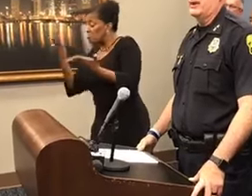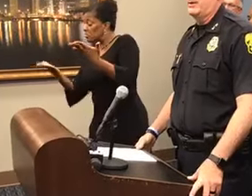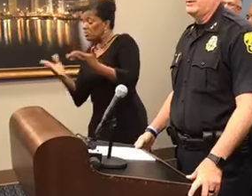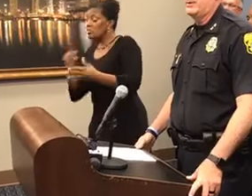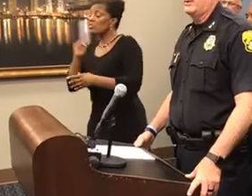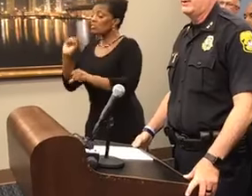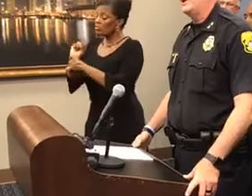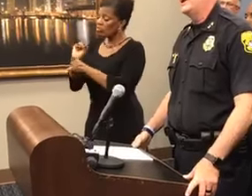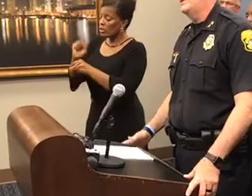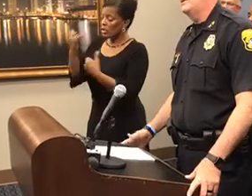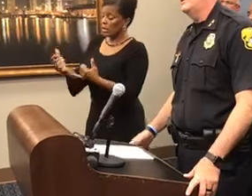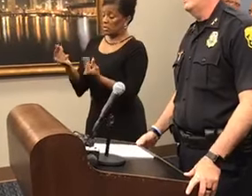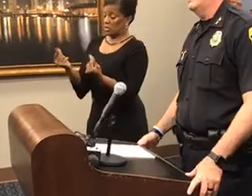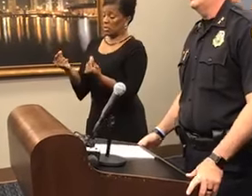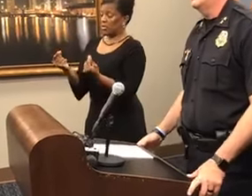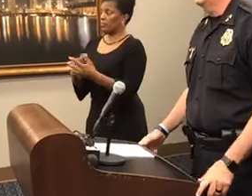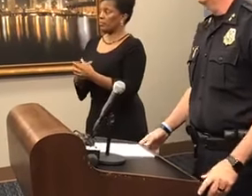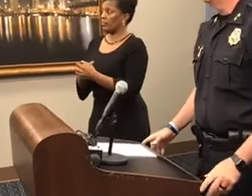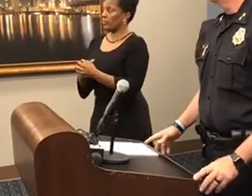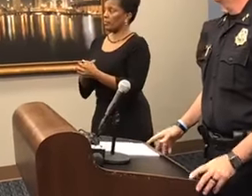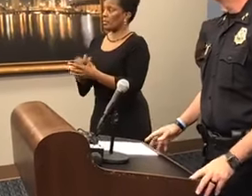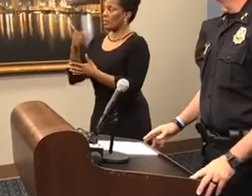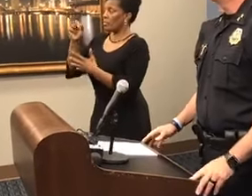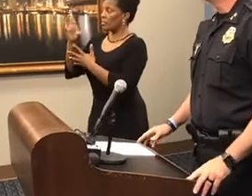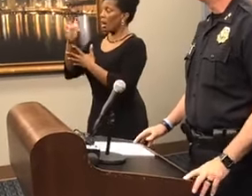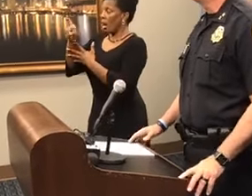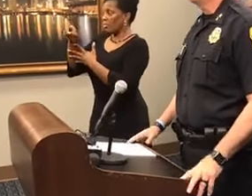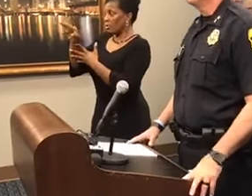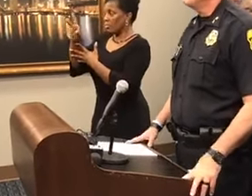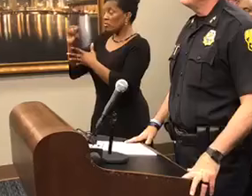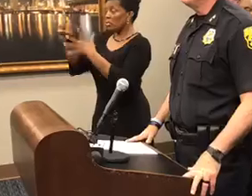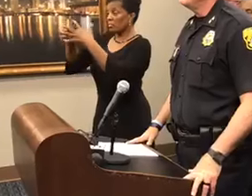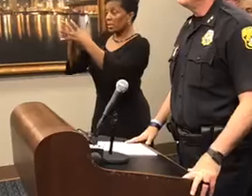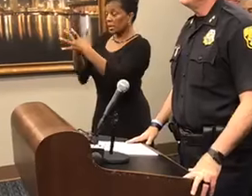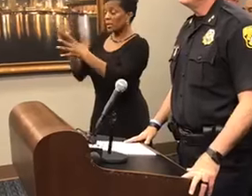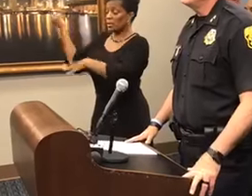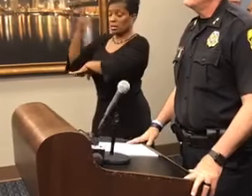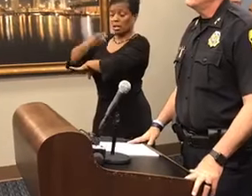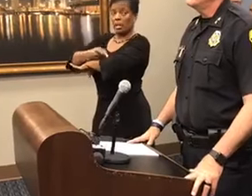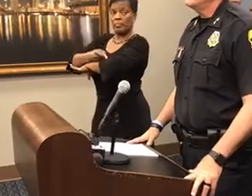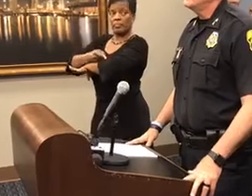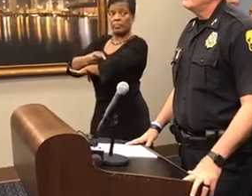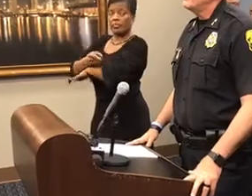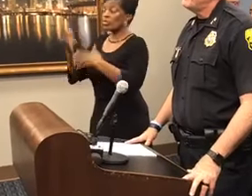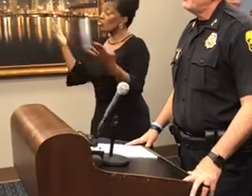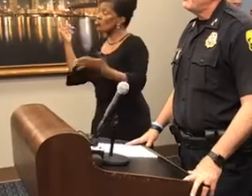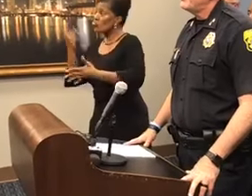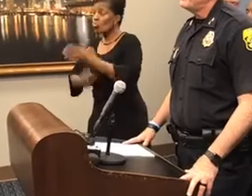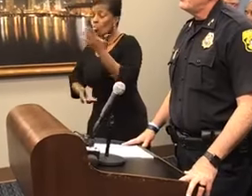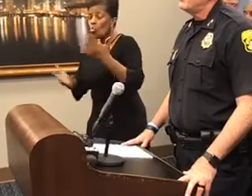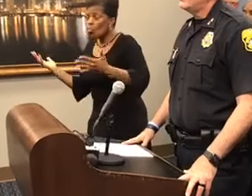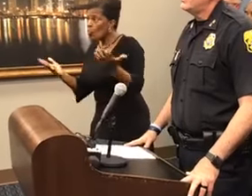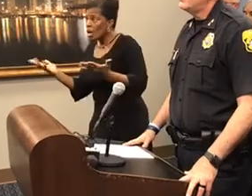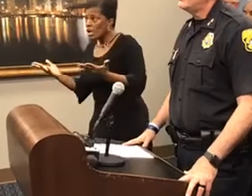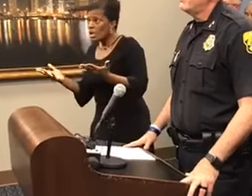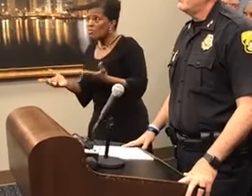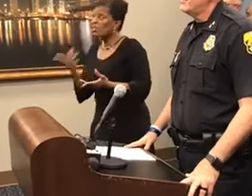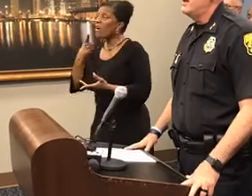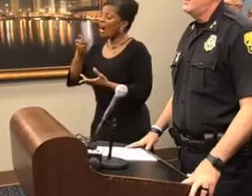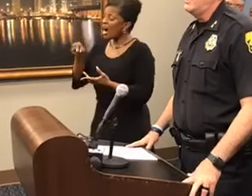still does or did. You had mentioned optimism right from the beginning today. What gave you that